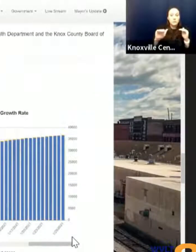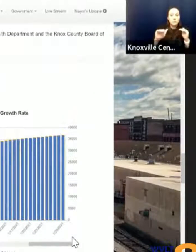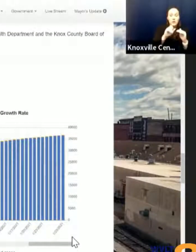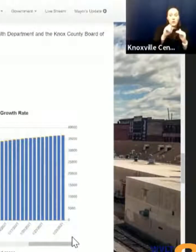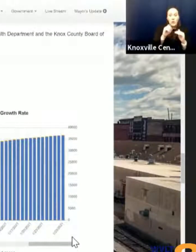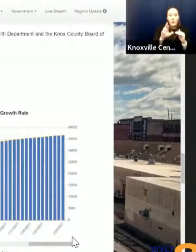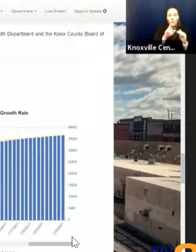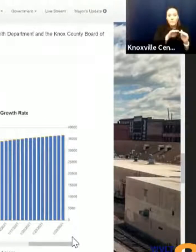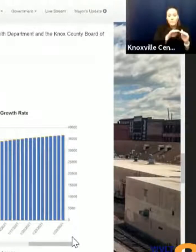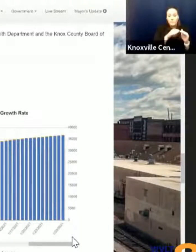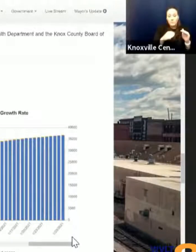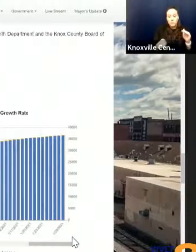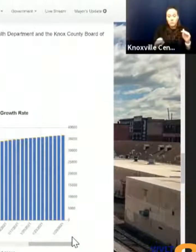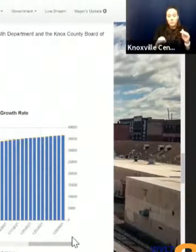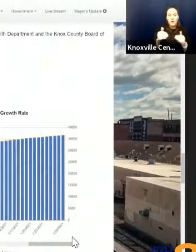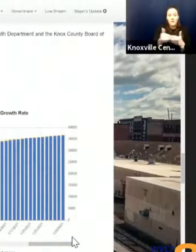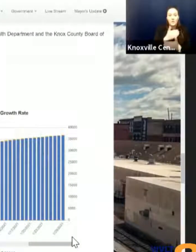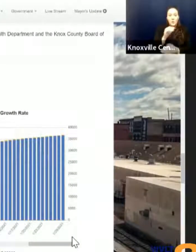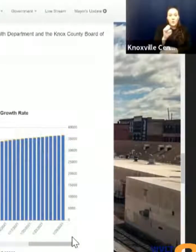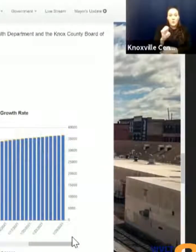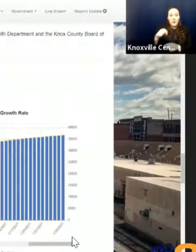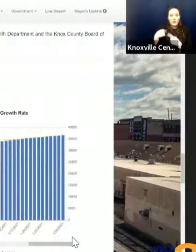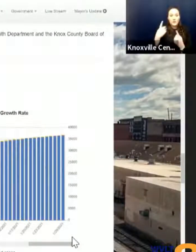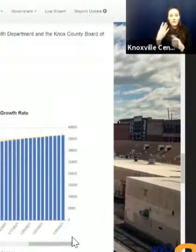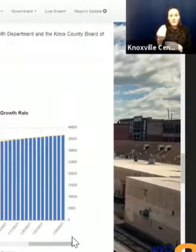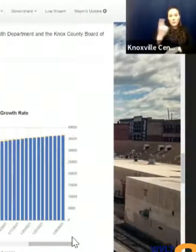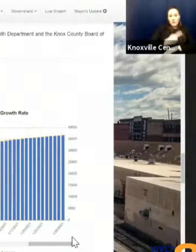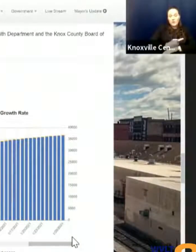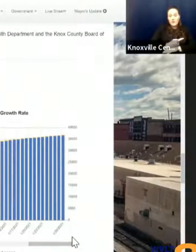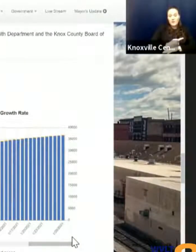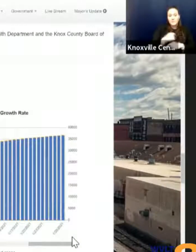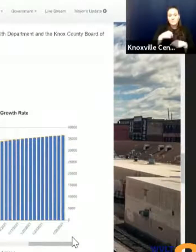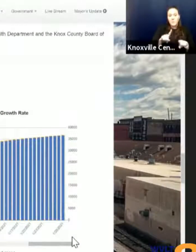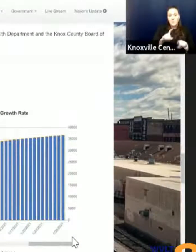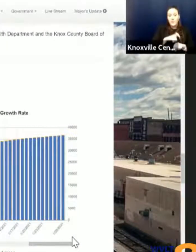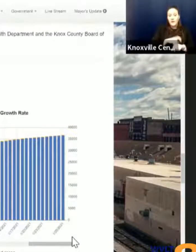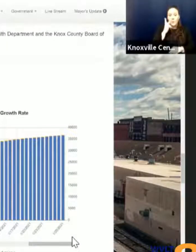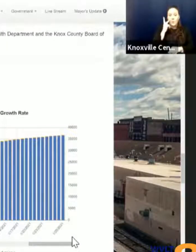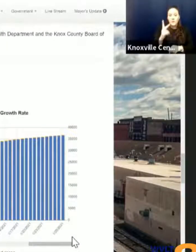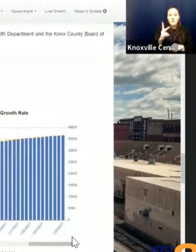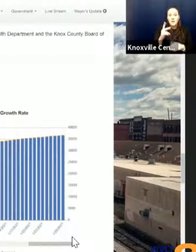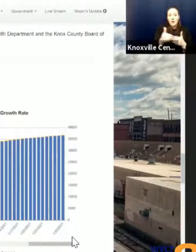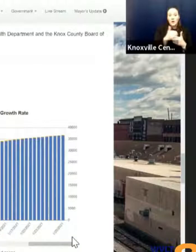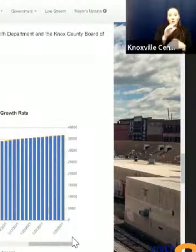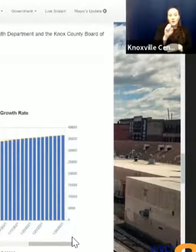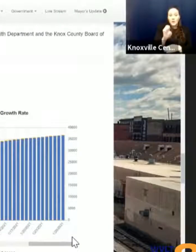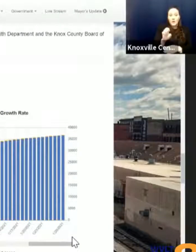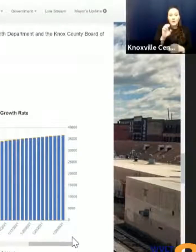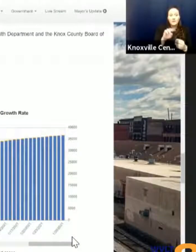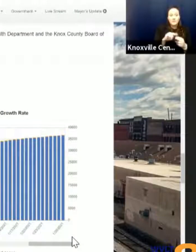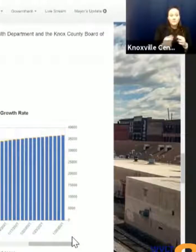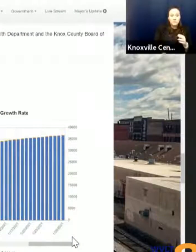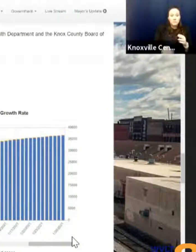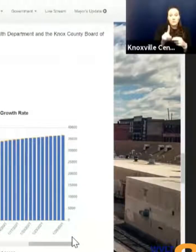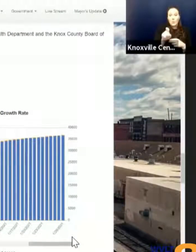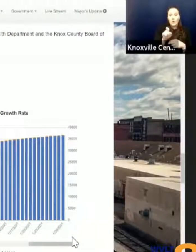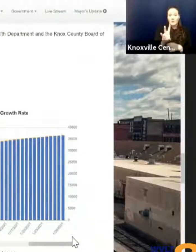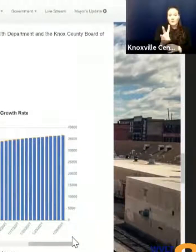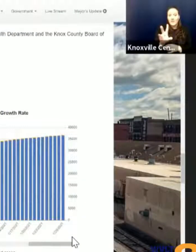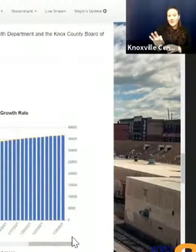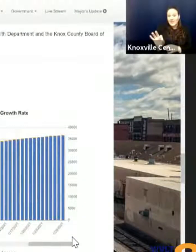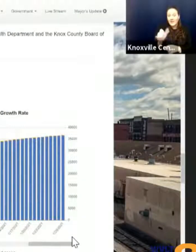days. Over this time period, we saw new daily cases drop to approximately 179 per day,